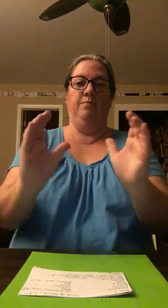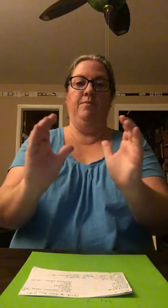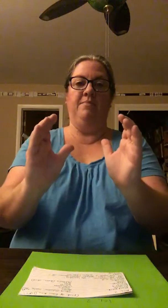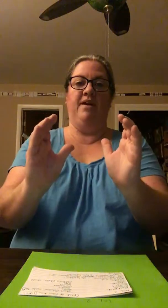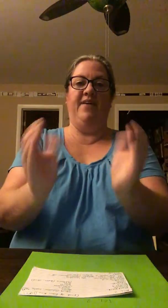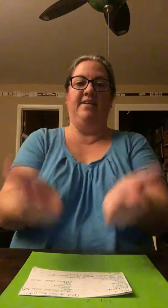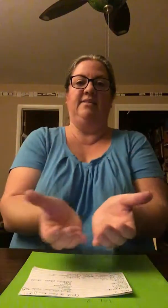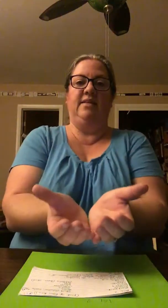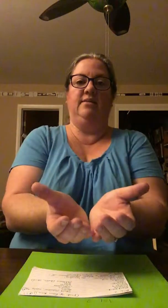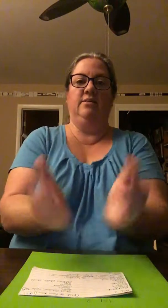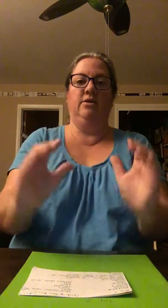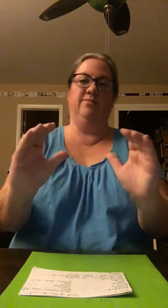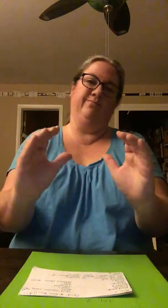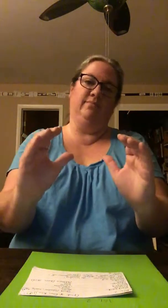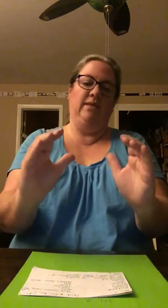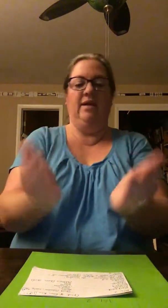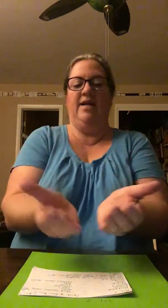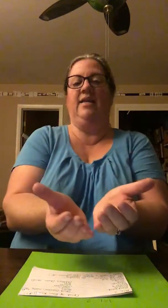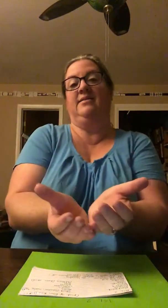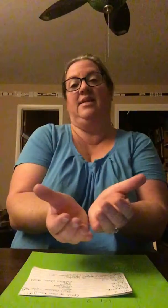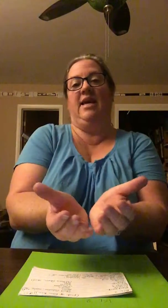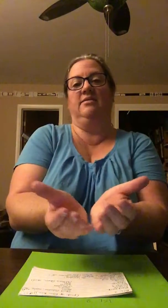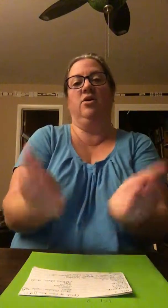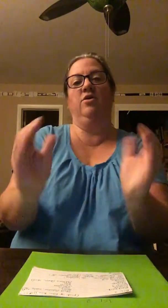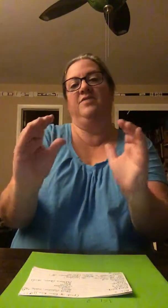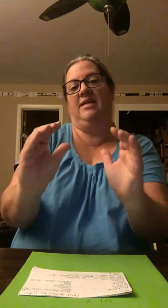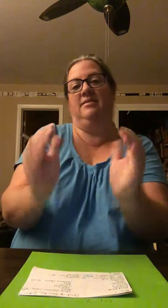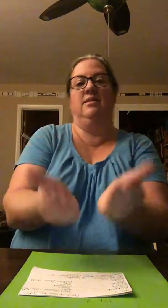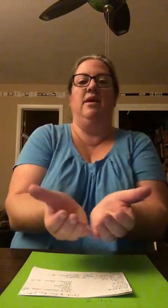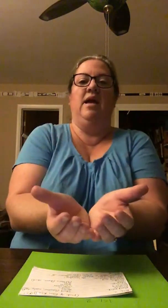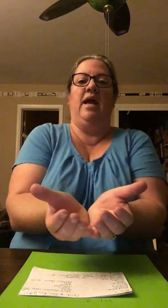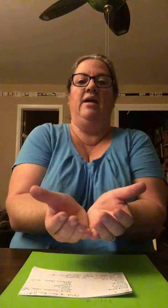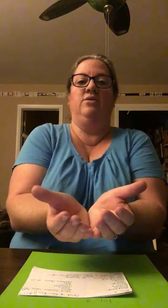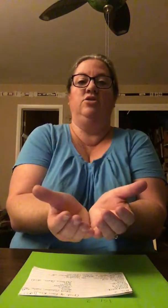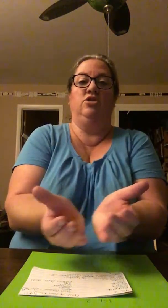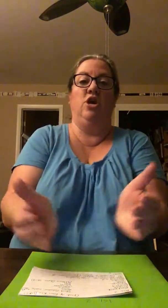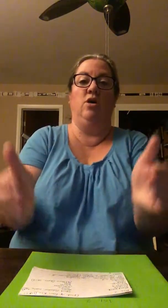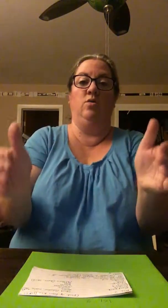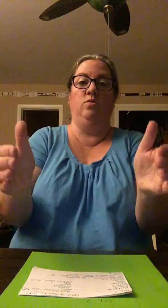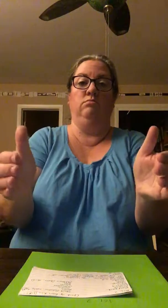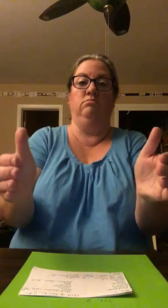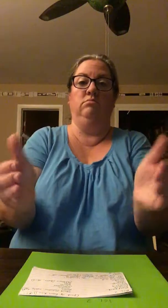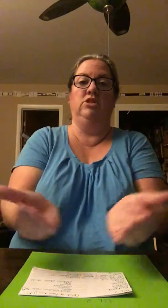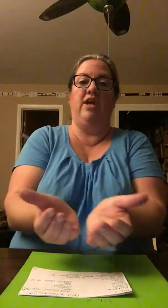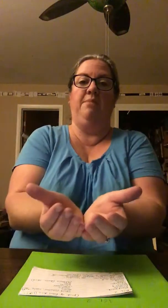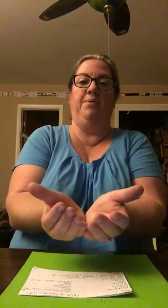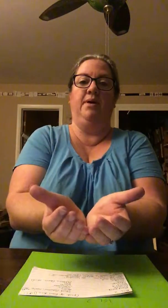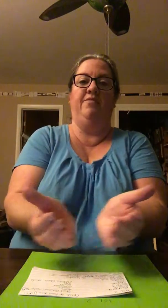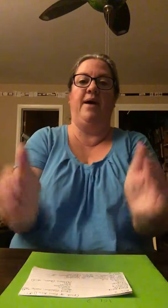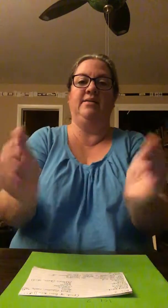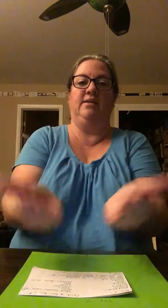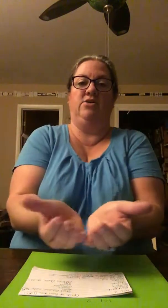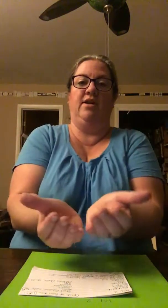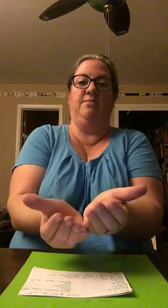Make modified C's, or kind of like C hands, curved hands, and you just show the shape of a basket starting at the